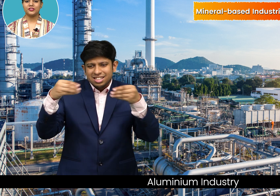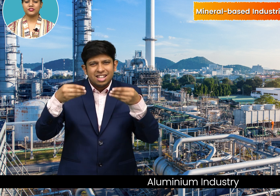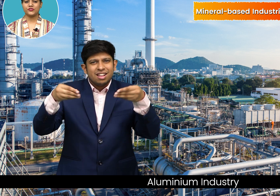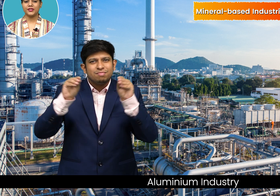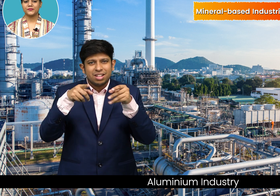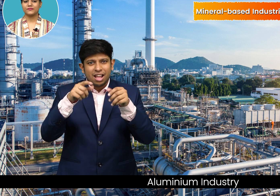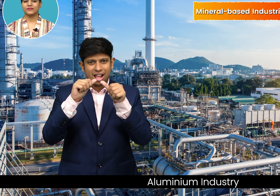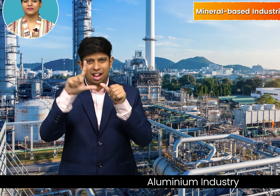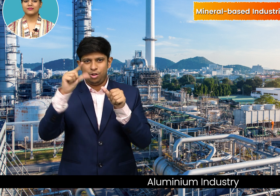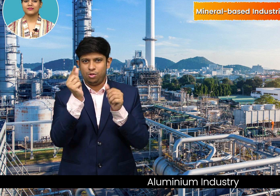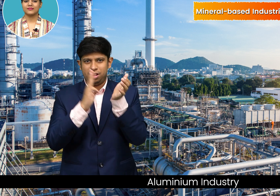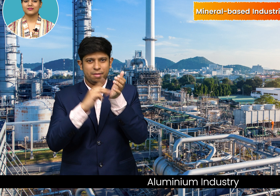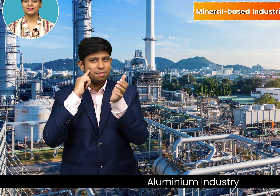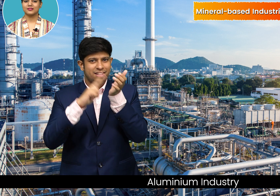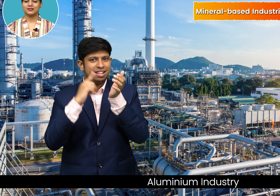aluminium industry,